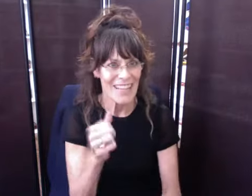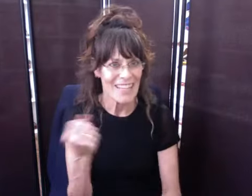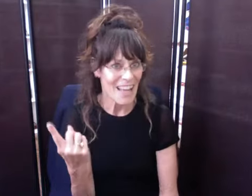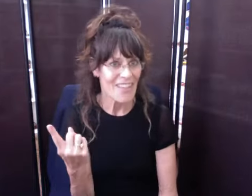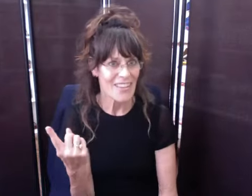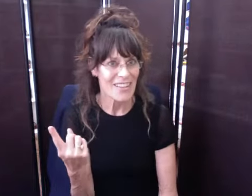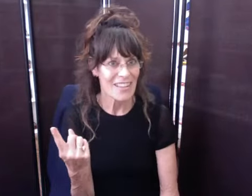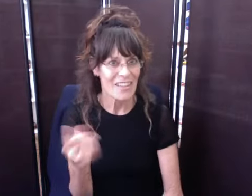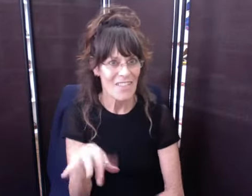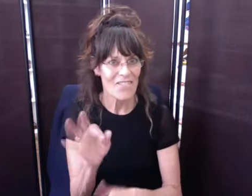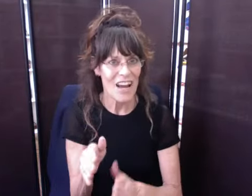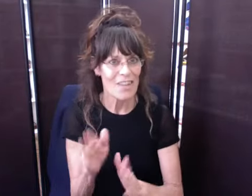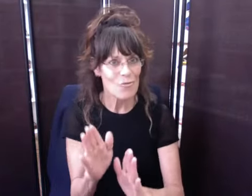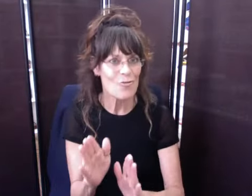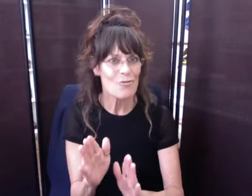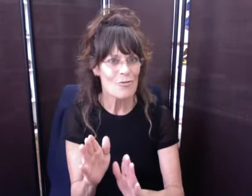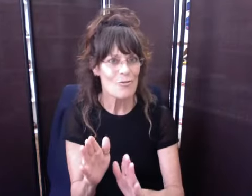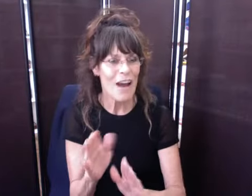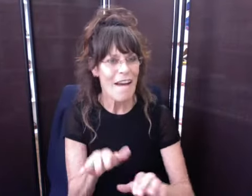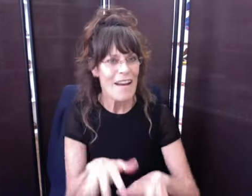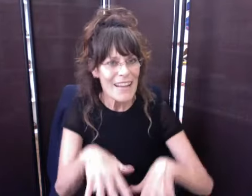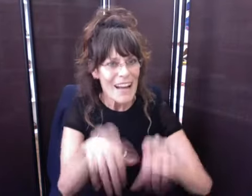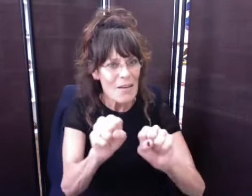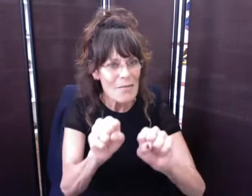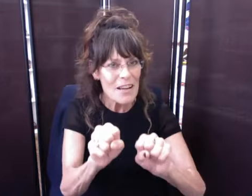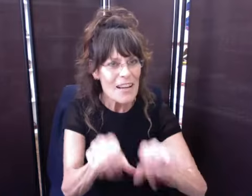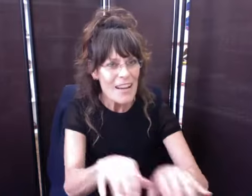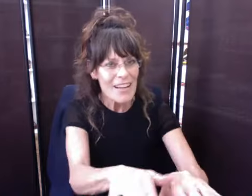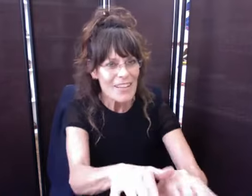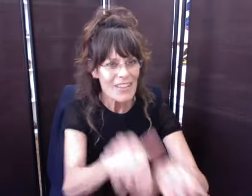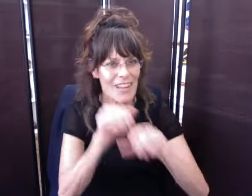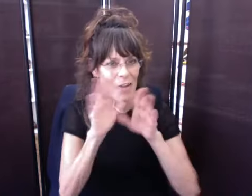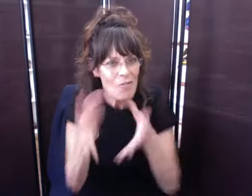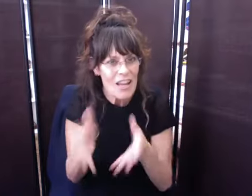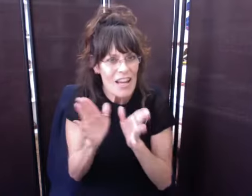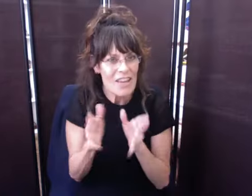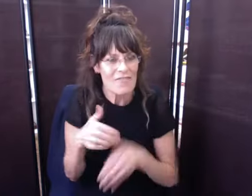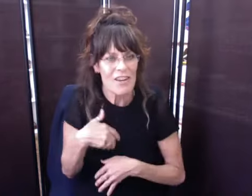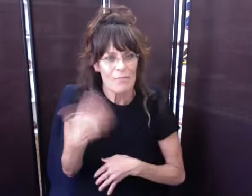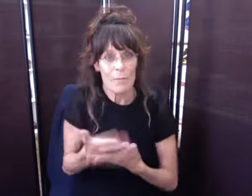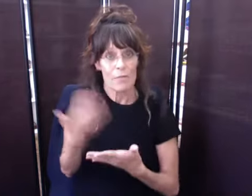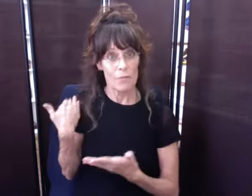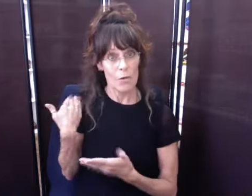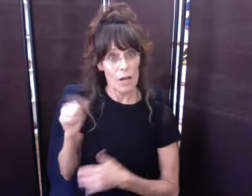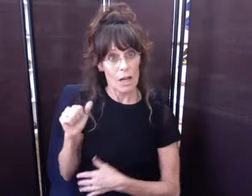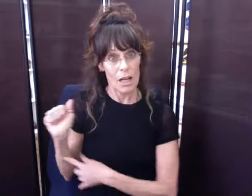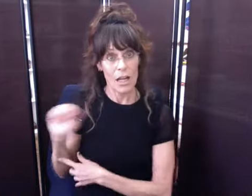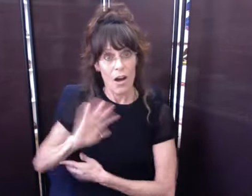avenue, to take actions that don't breed more resentment. But prior to coming to you, all of my actions and all of my solutions